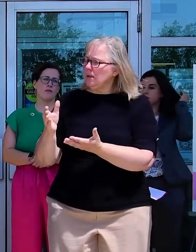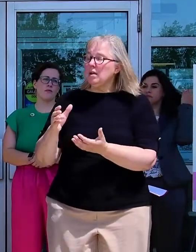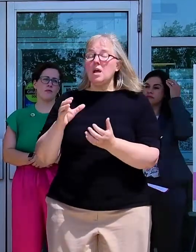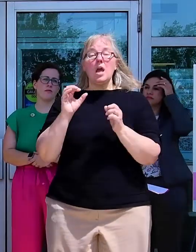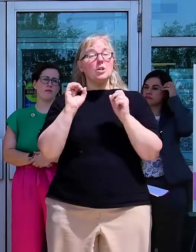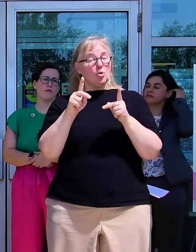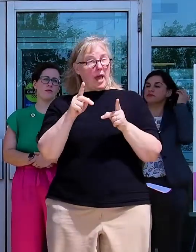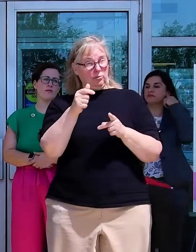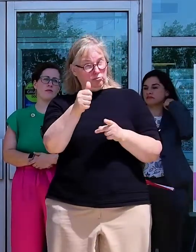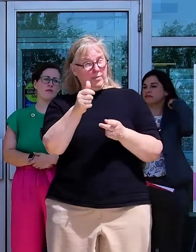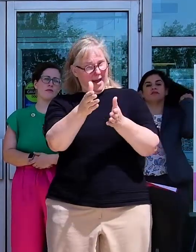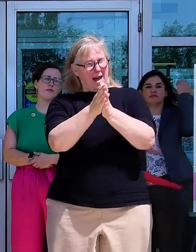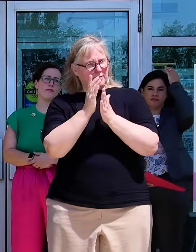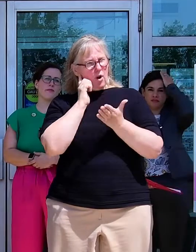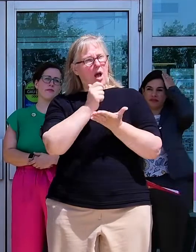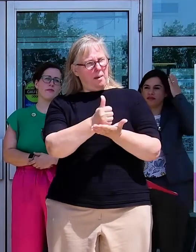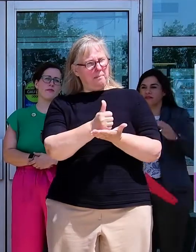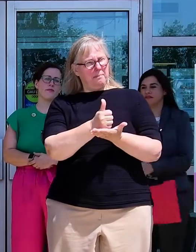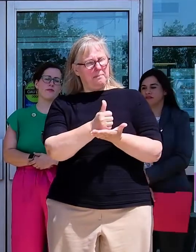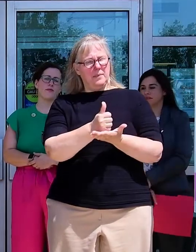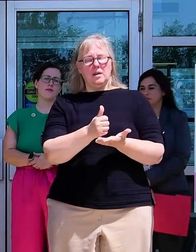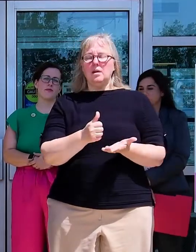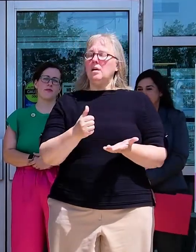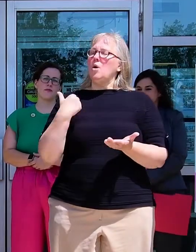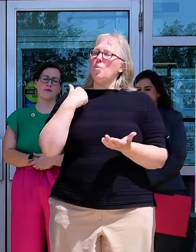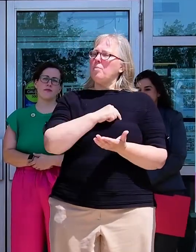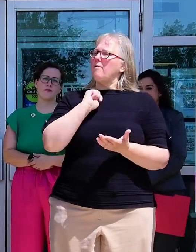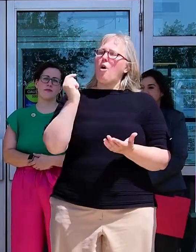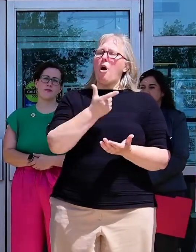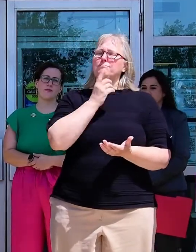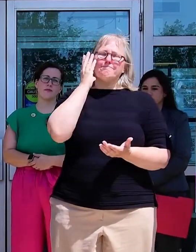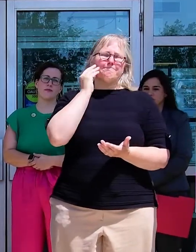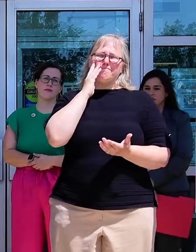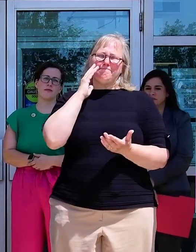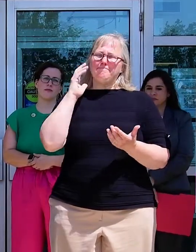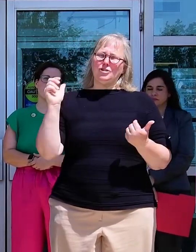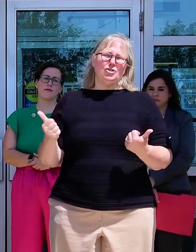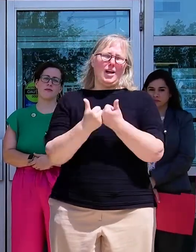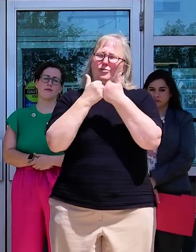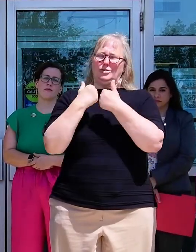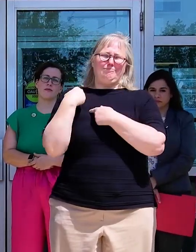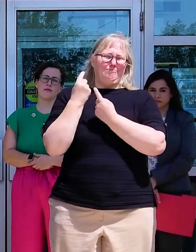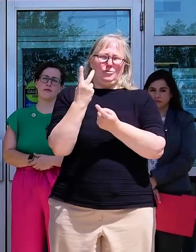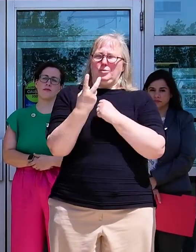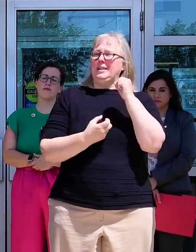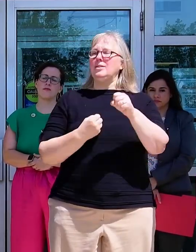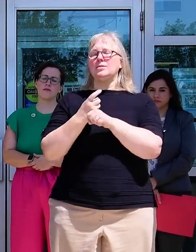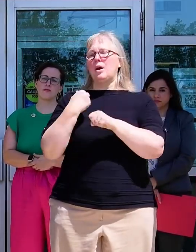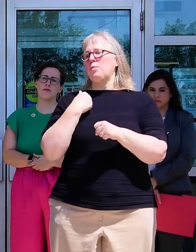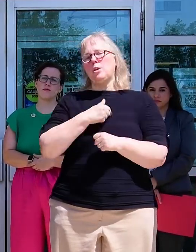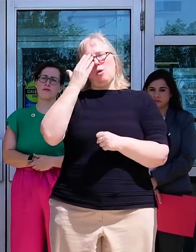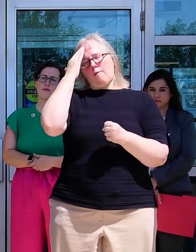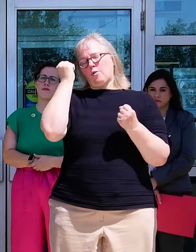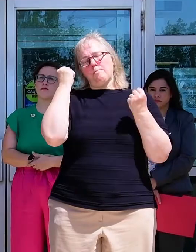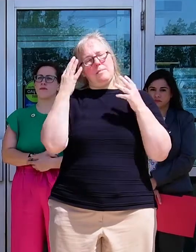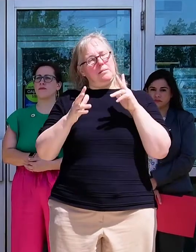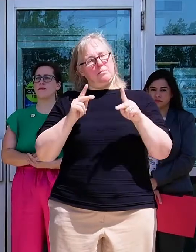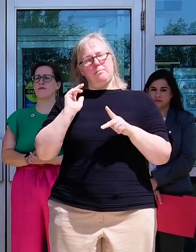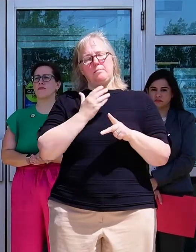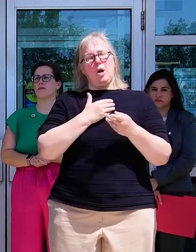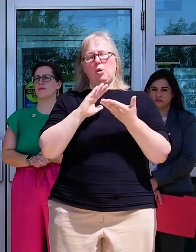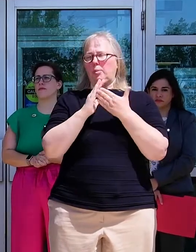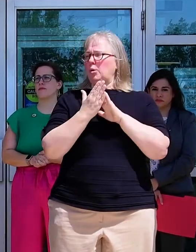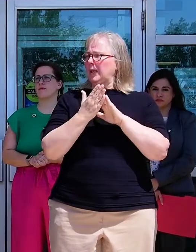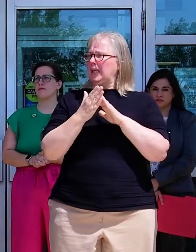ask for help. We've all faced challenges over the past 2 years, and we know that for so many in our community,